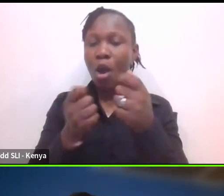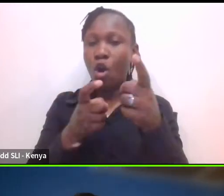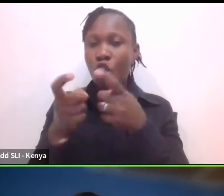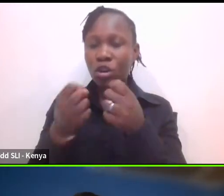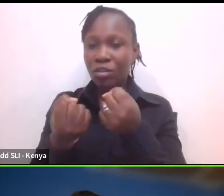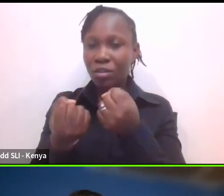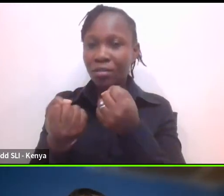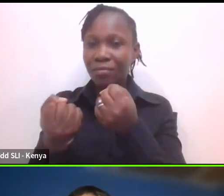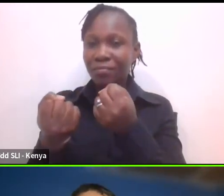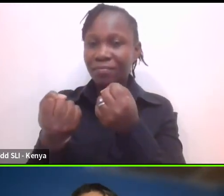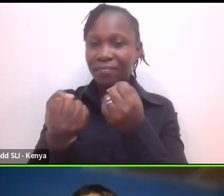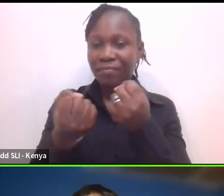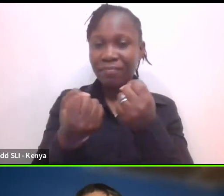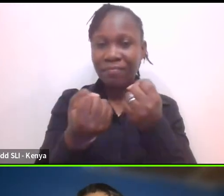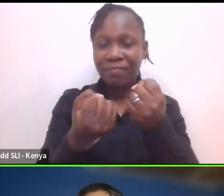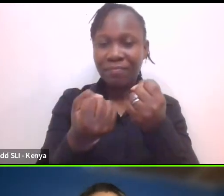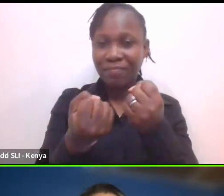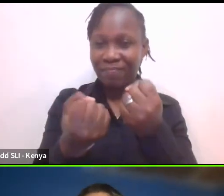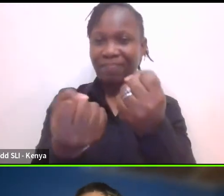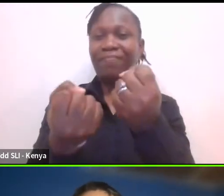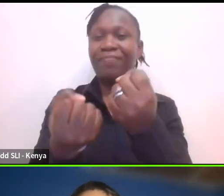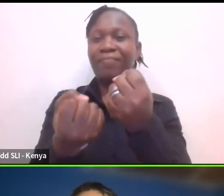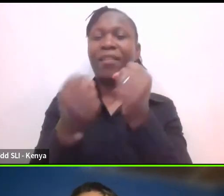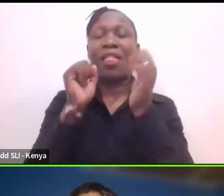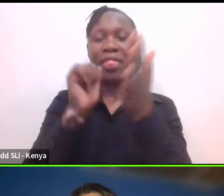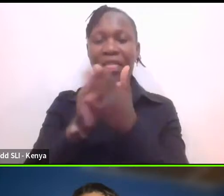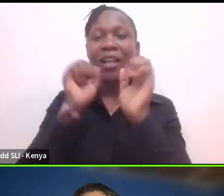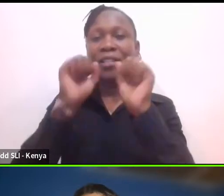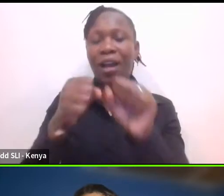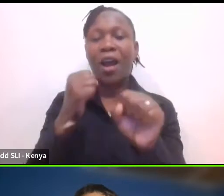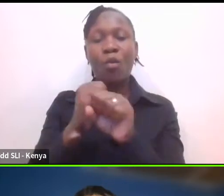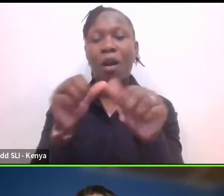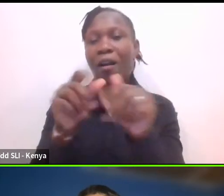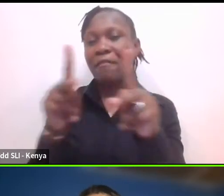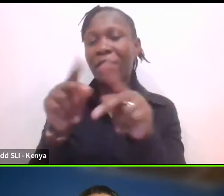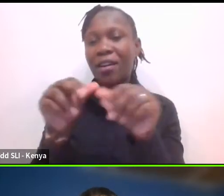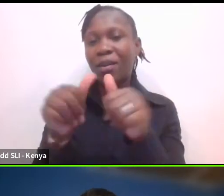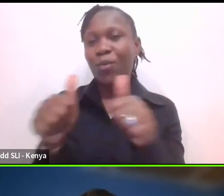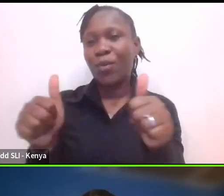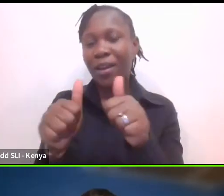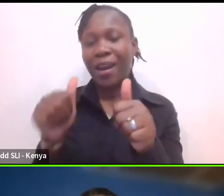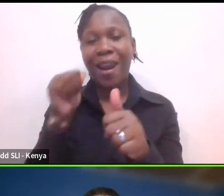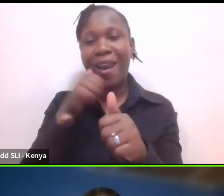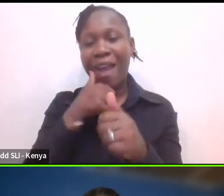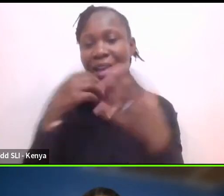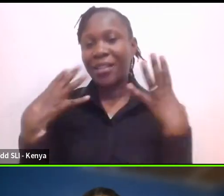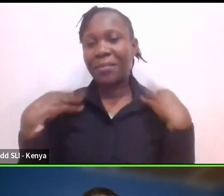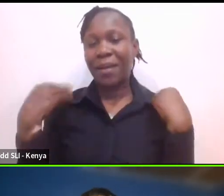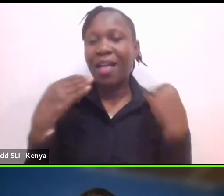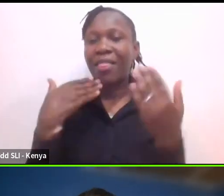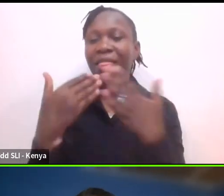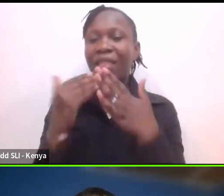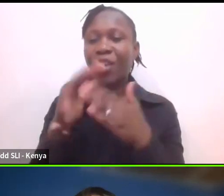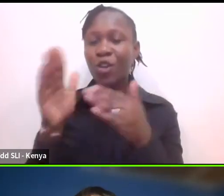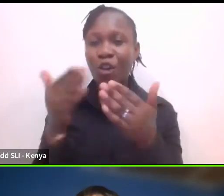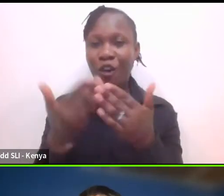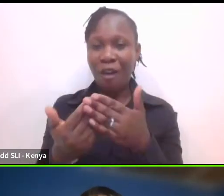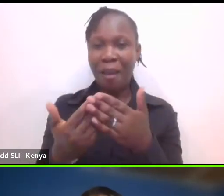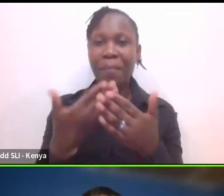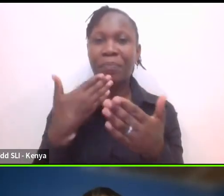going to hit this accelerator. It's so beautifully crafted. So thank you, everybody. Thank you,